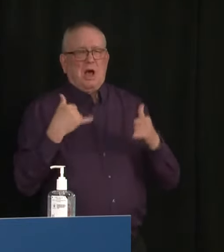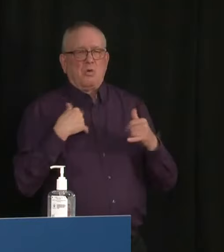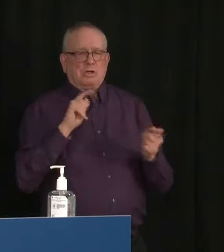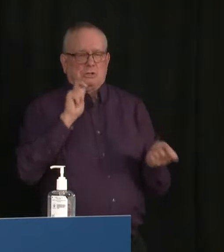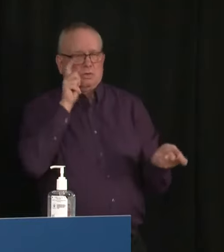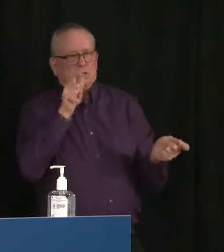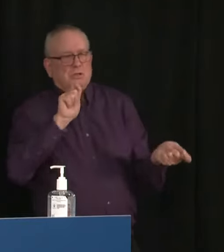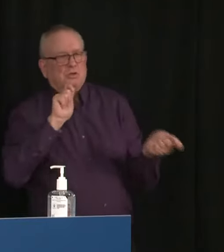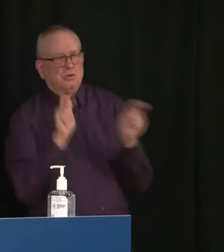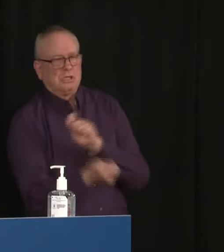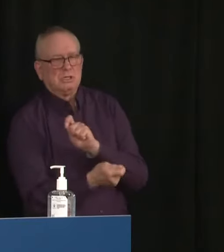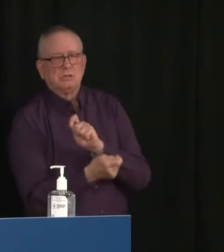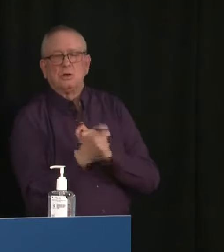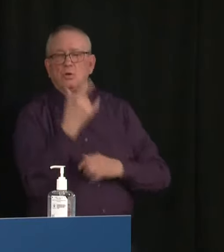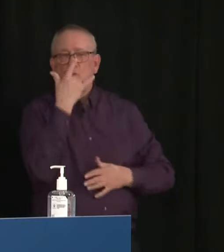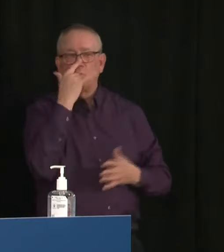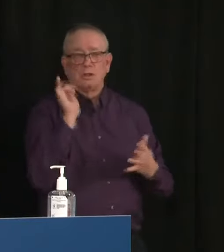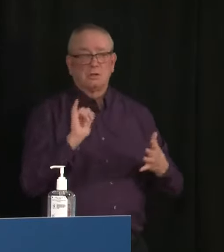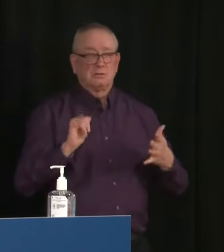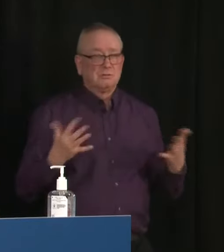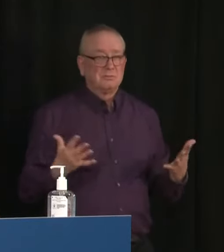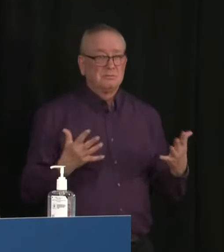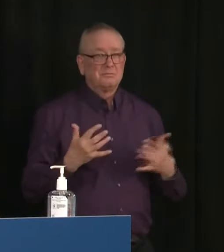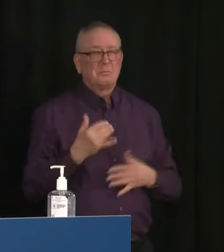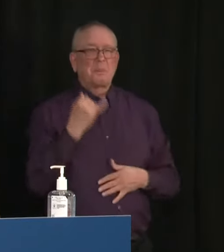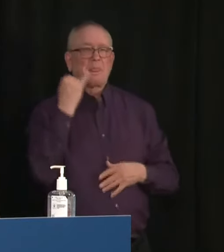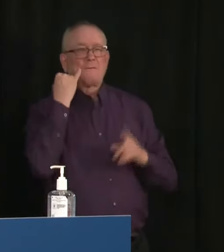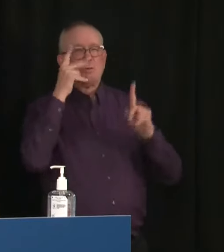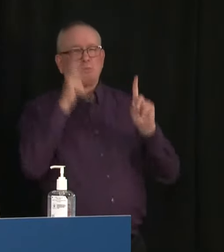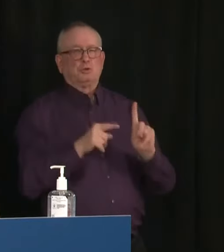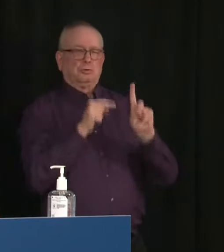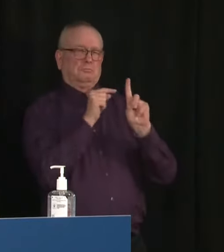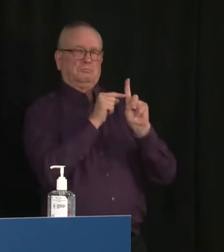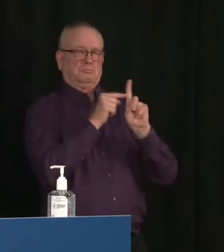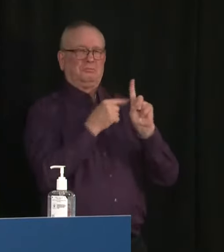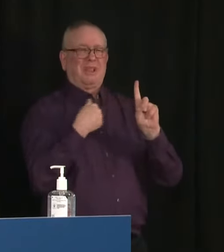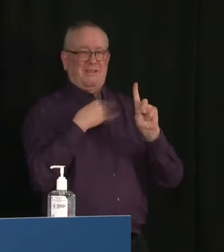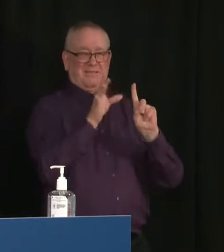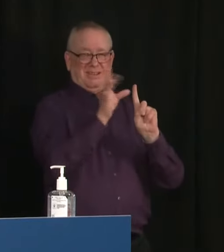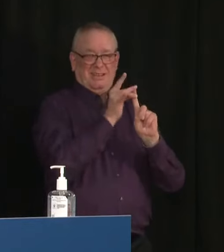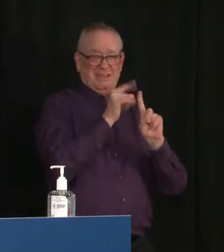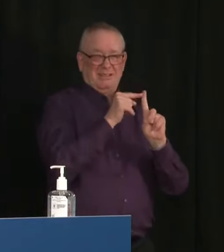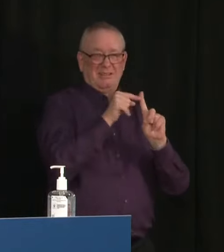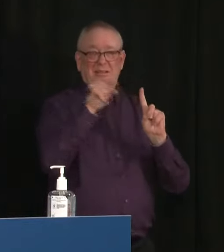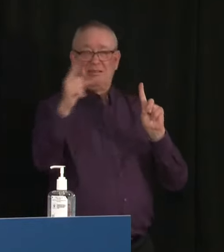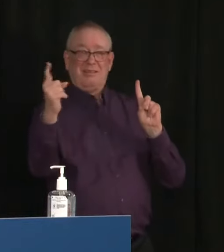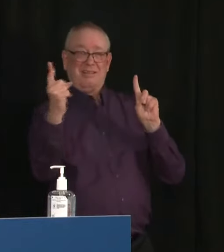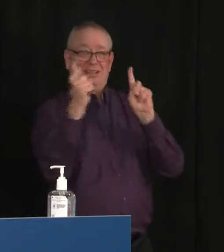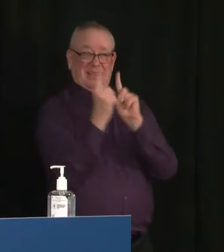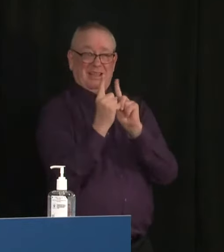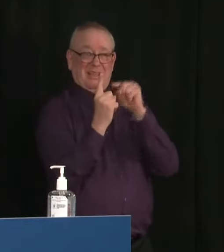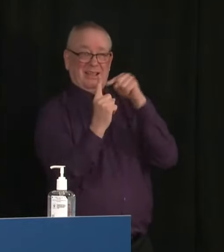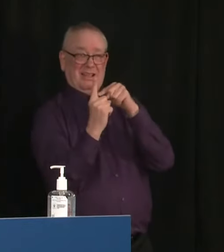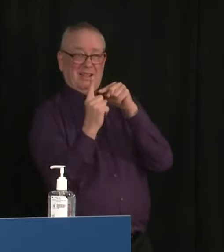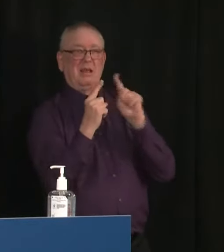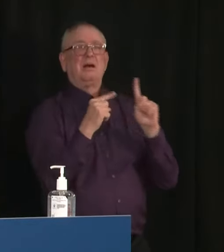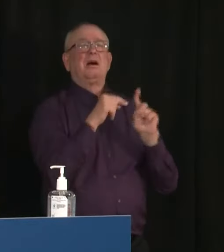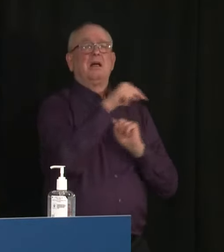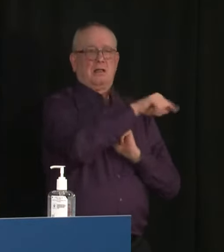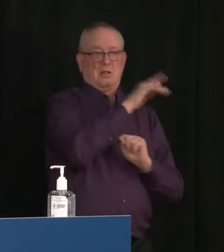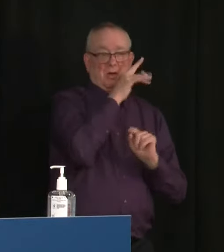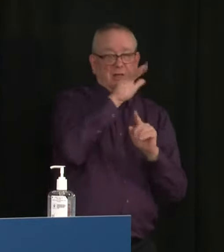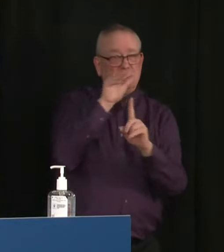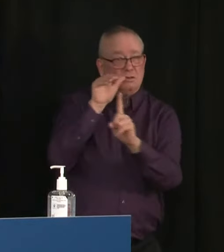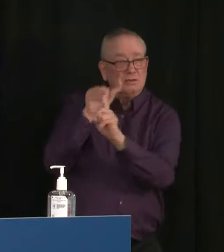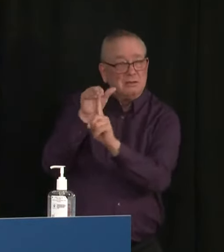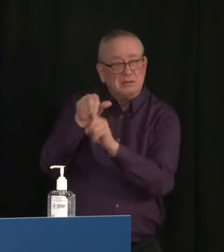symptoms. Starting today, close contacts will be offered testing as soon as they are identified. If they experience symptoms